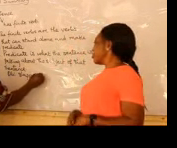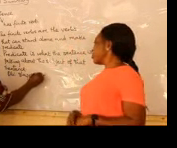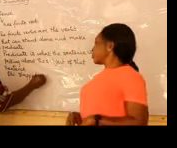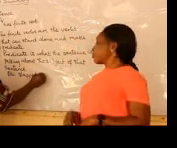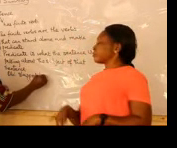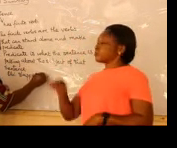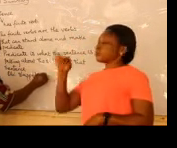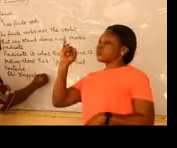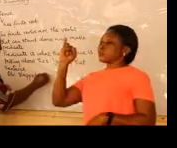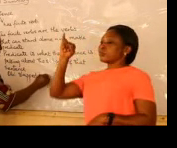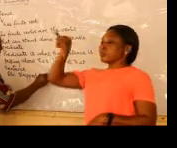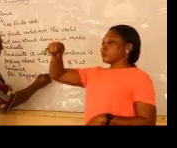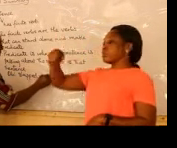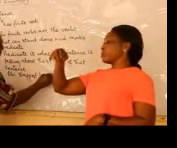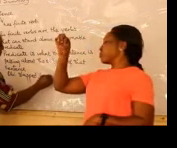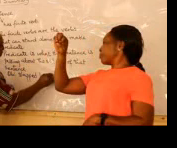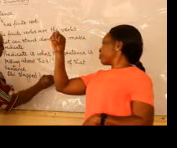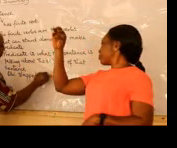Ijoma,